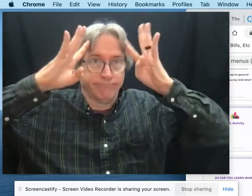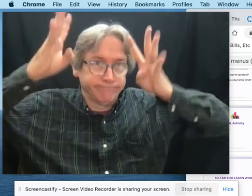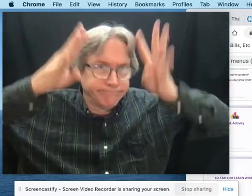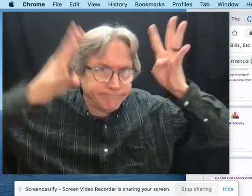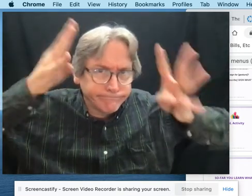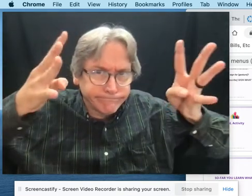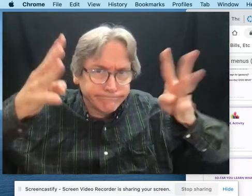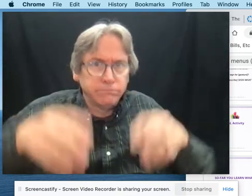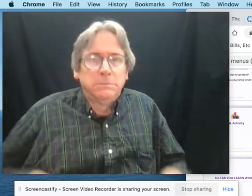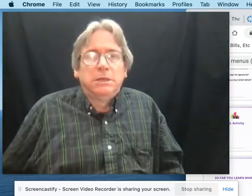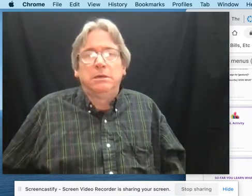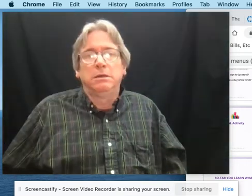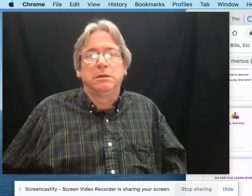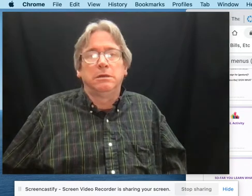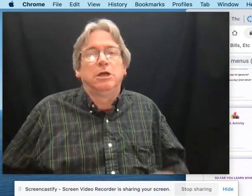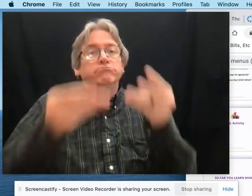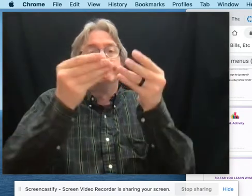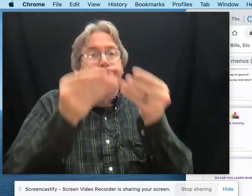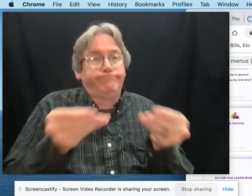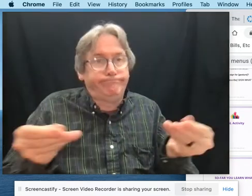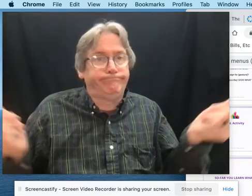Or